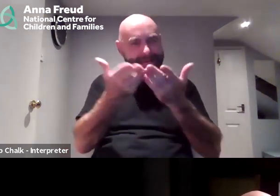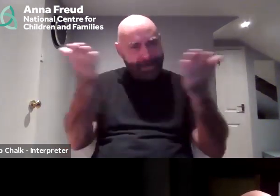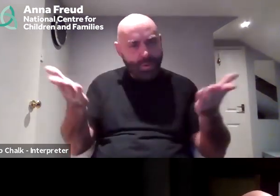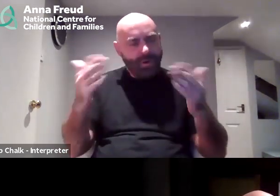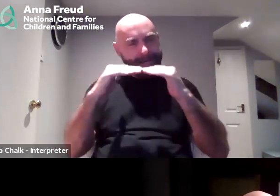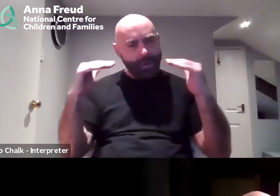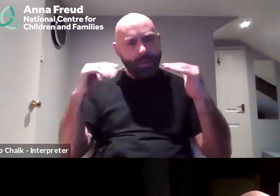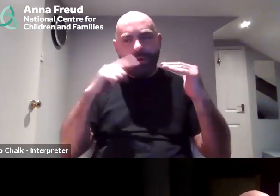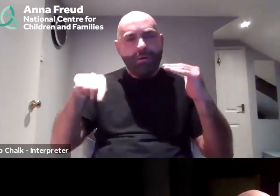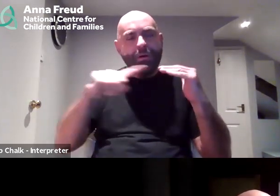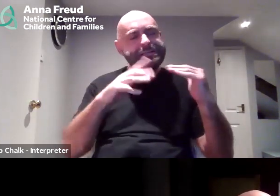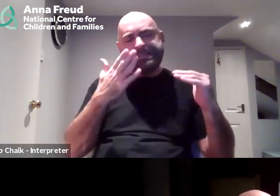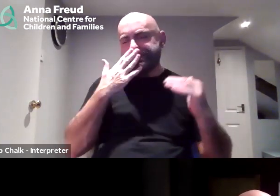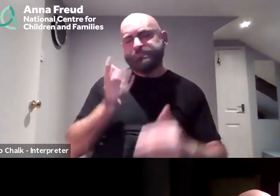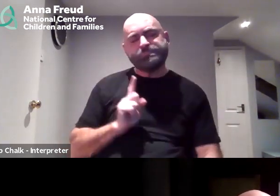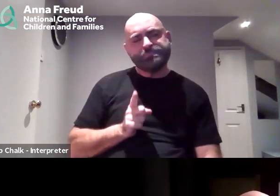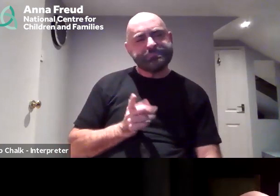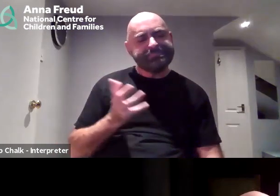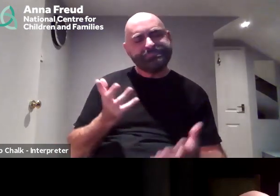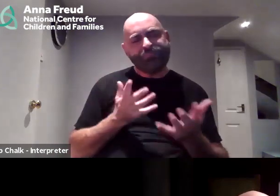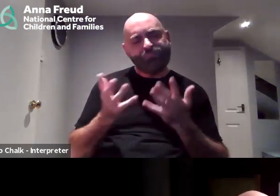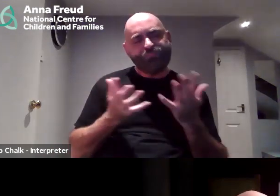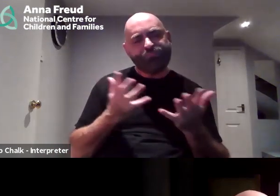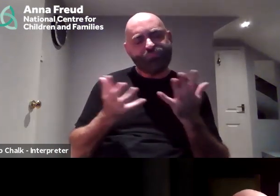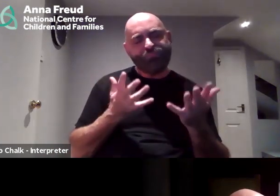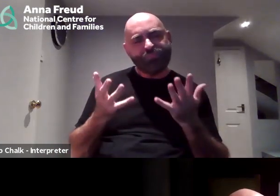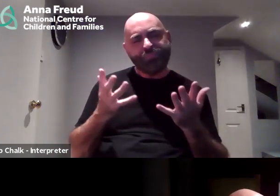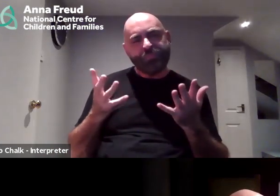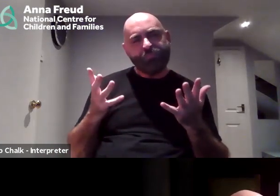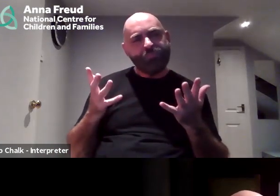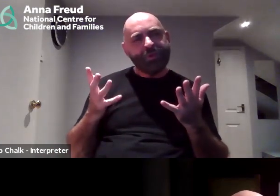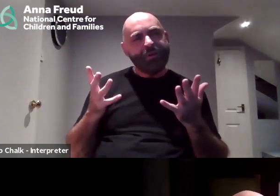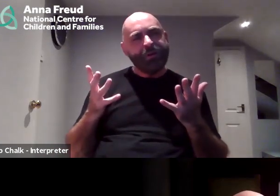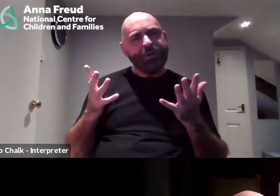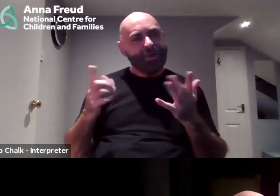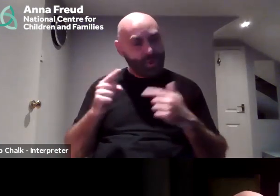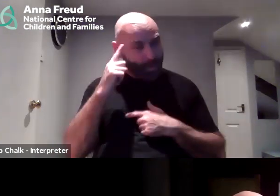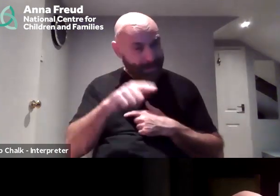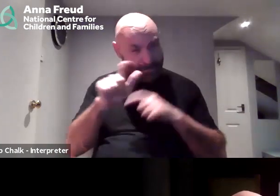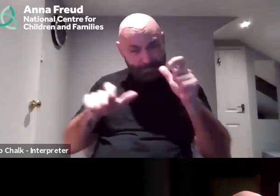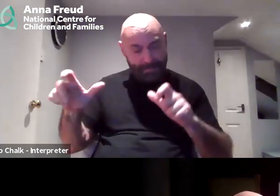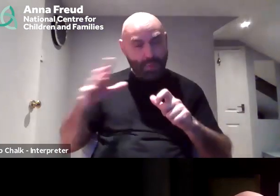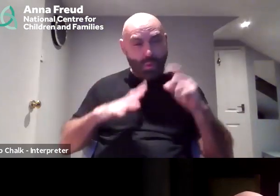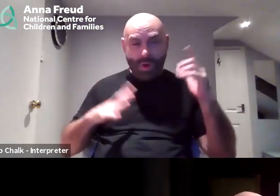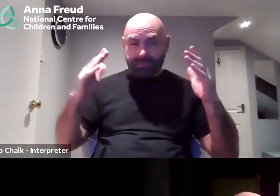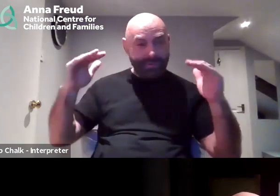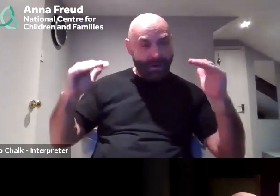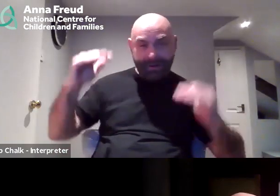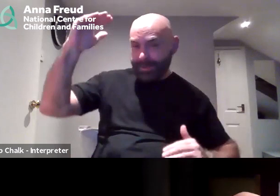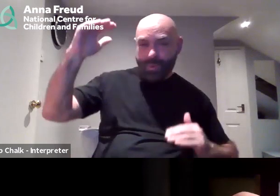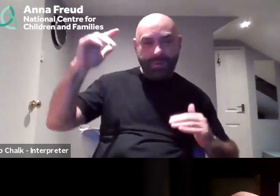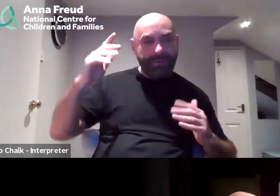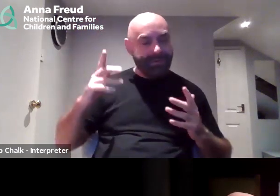Isn't there something in us makes us want to be unequal? That inequality